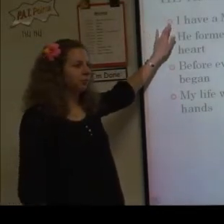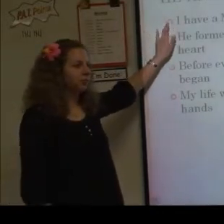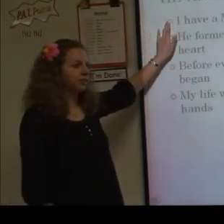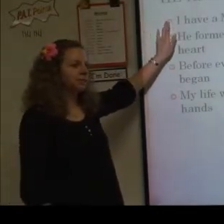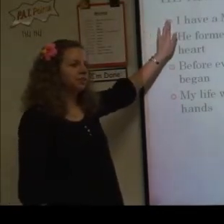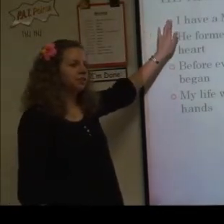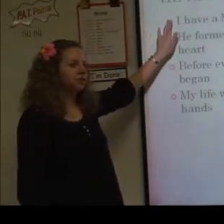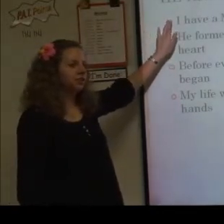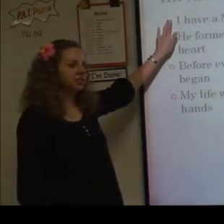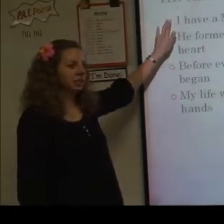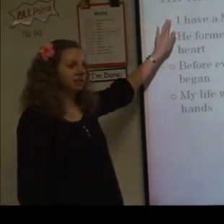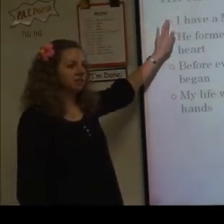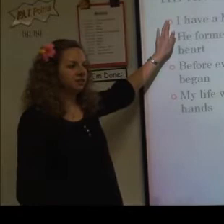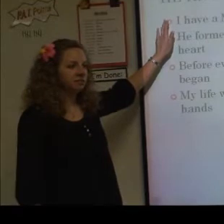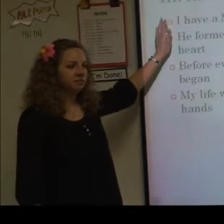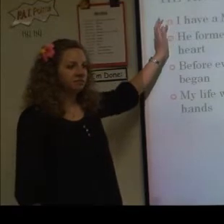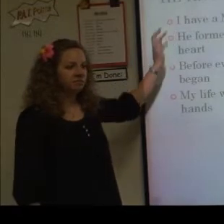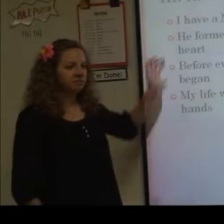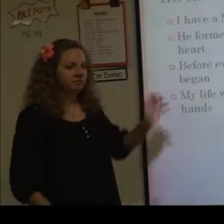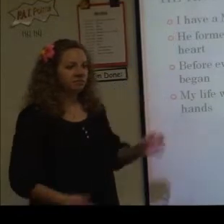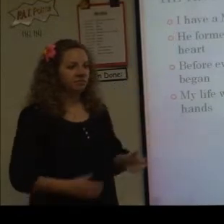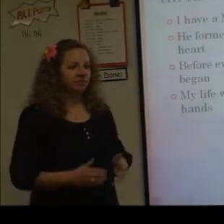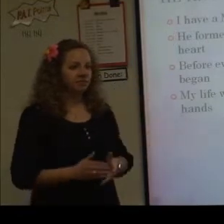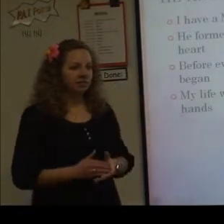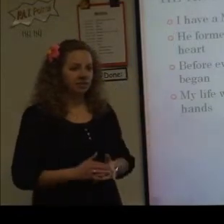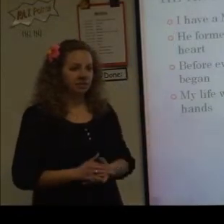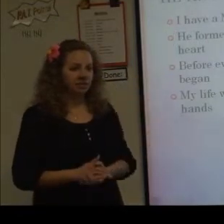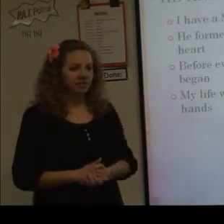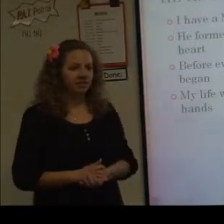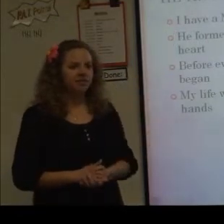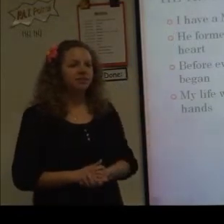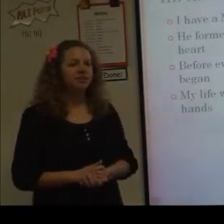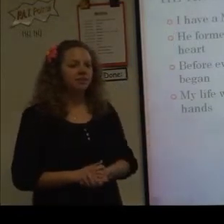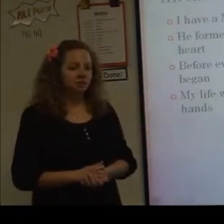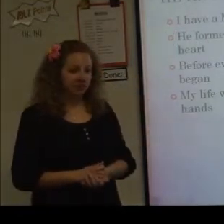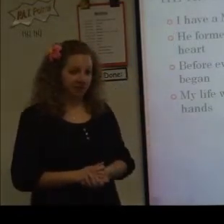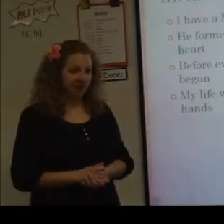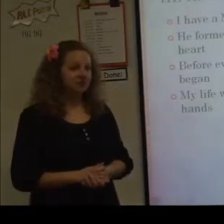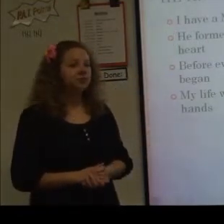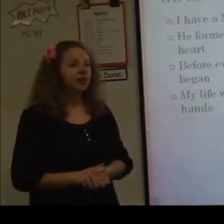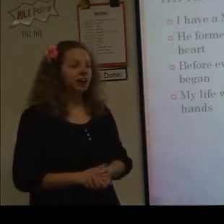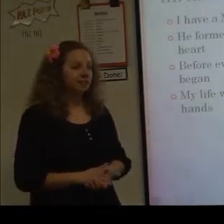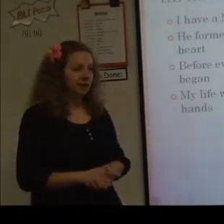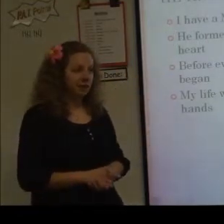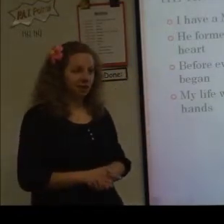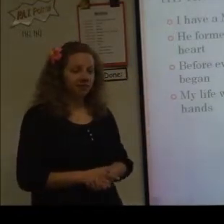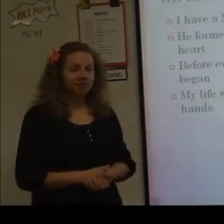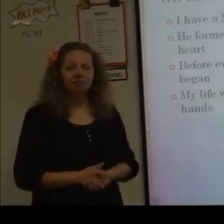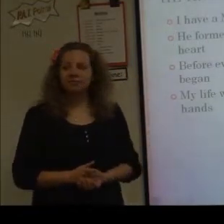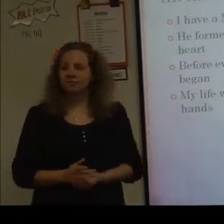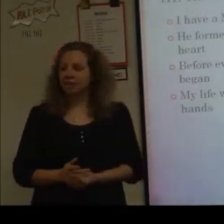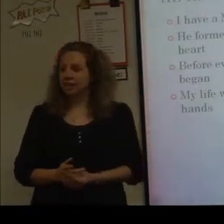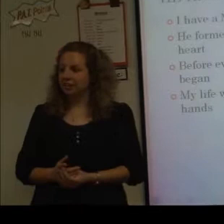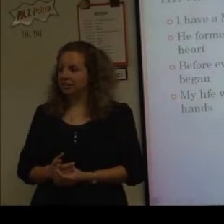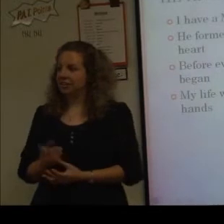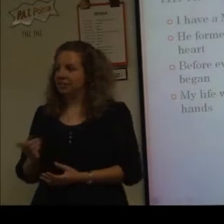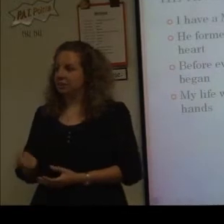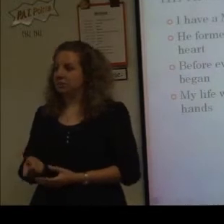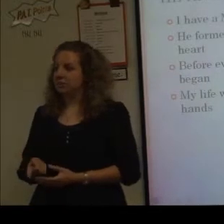What's something that you could sign? Or create. Okay, so I have a maker. Okay, you